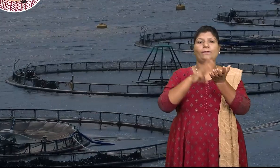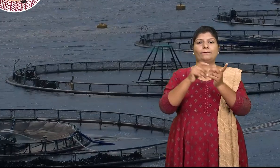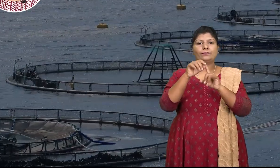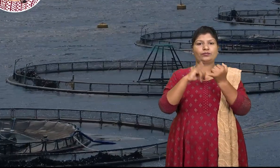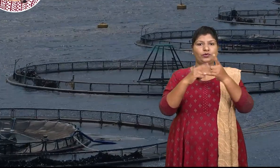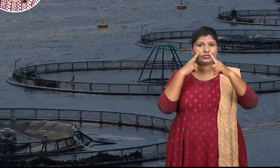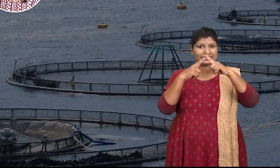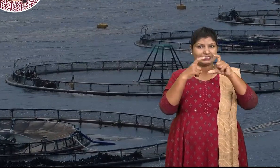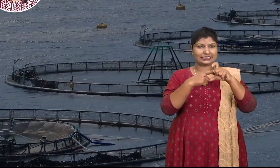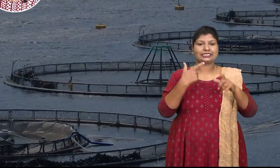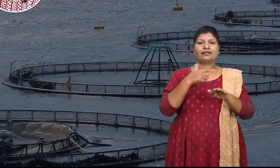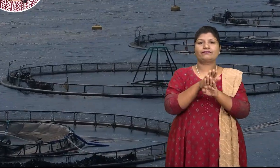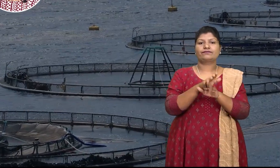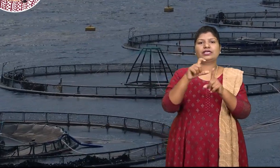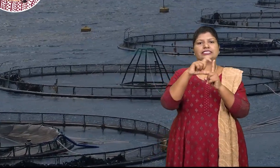systems.